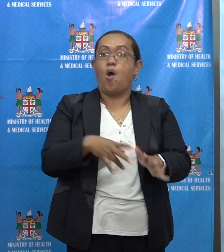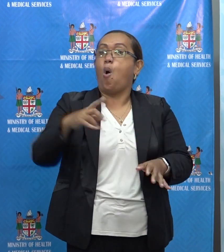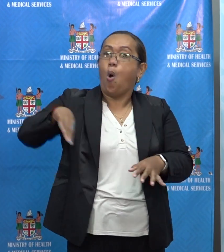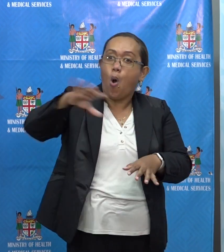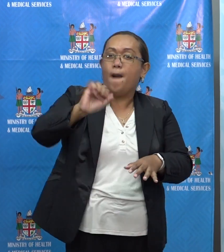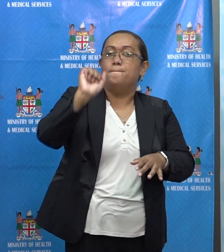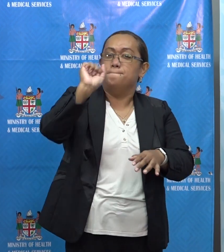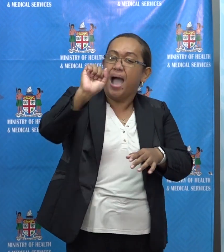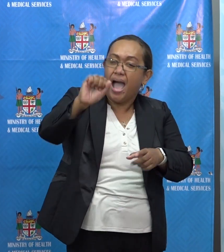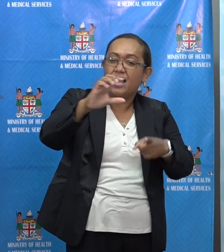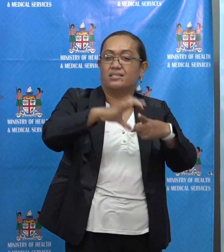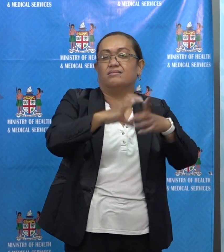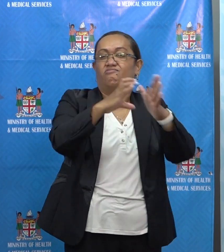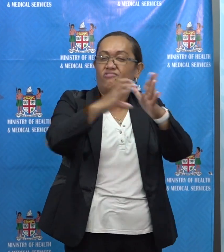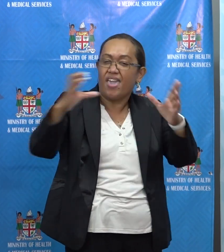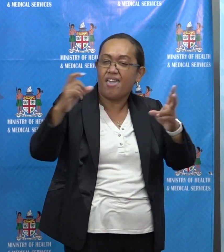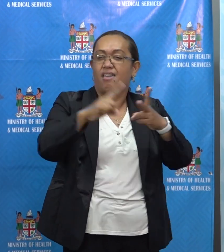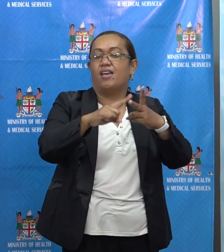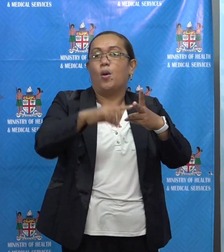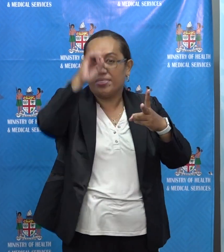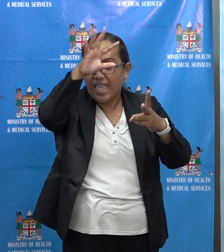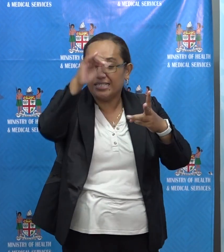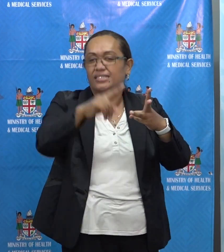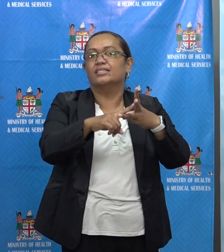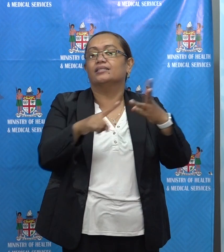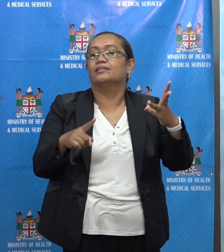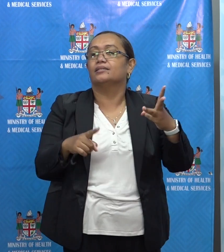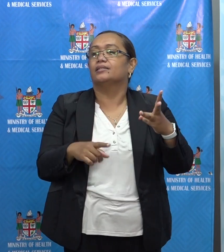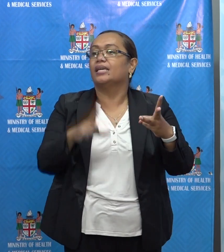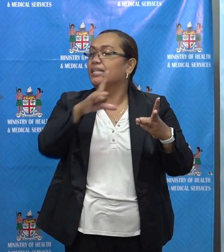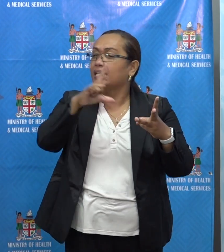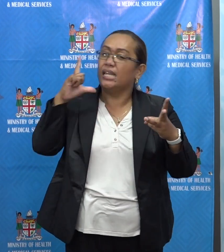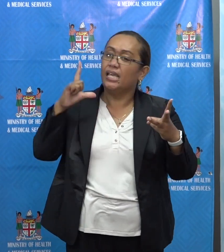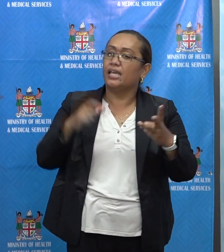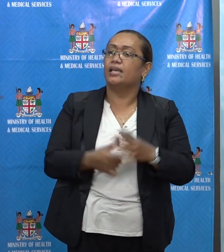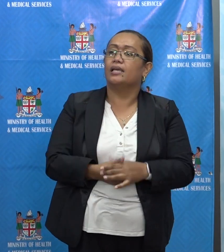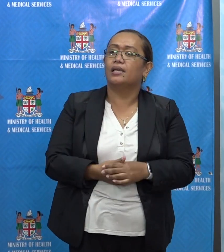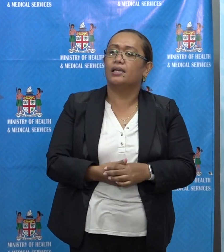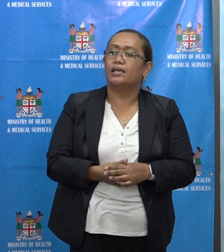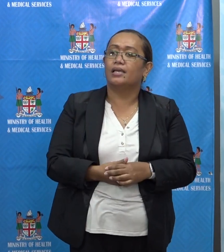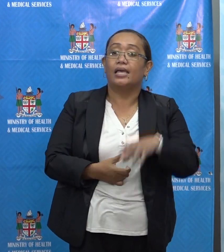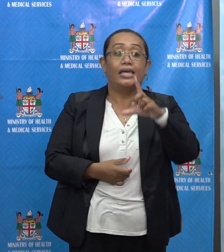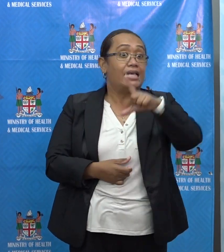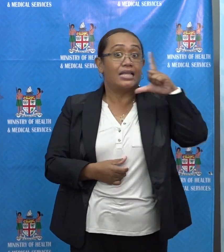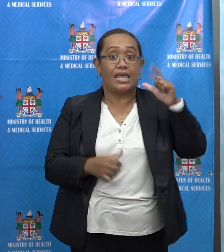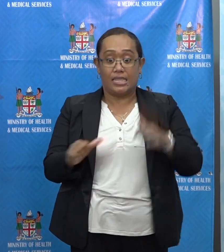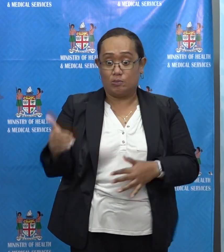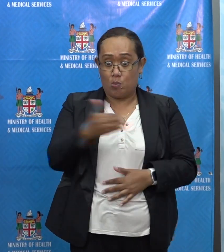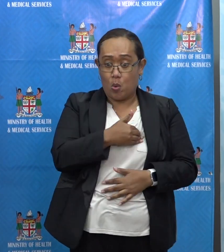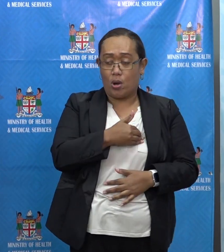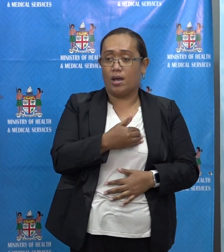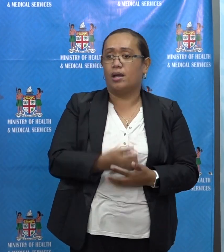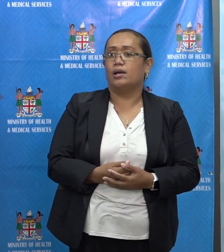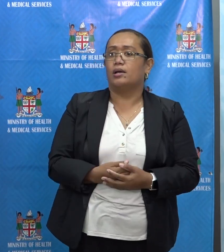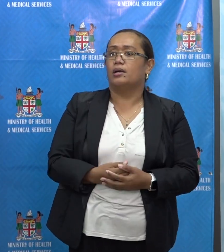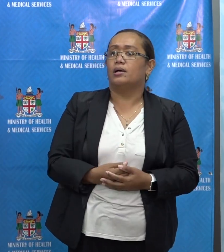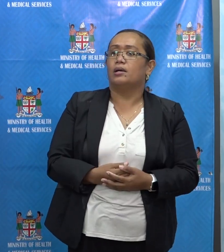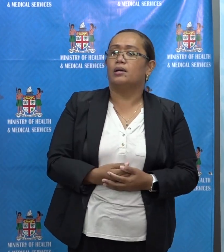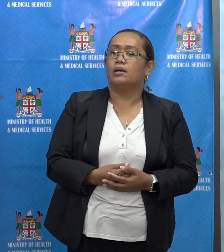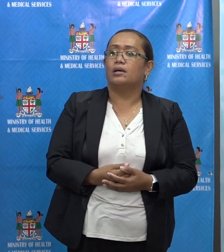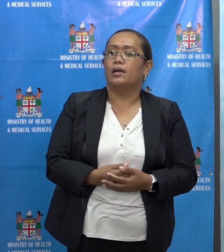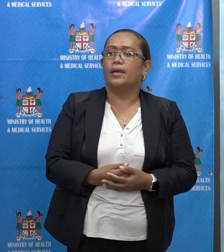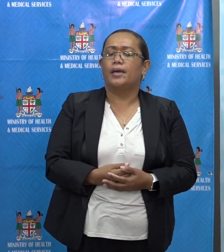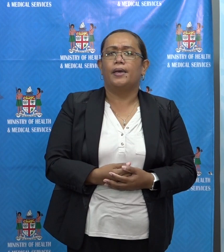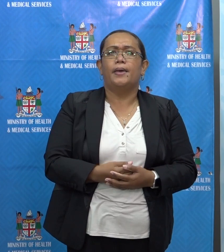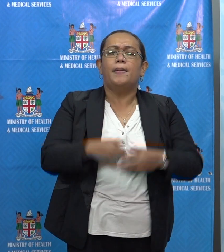in buses, and I was at the bus stand this morning. While many people are